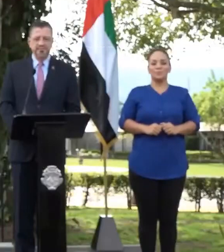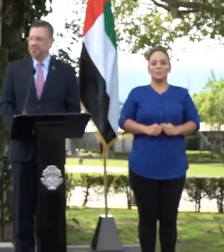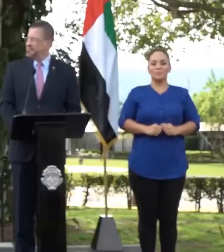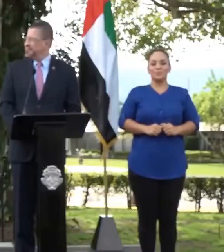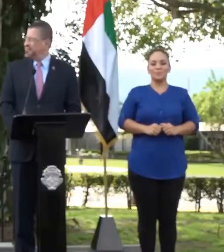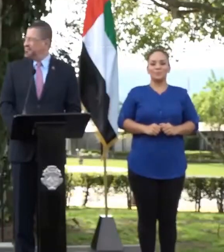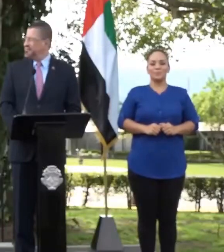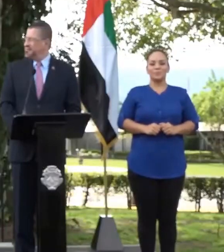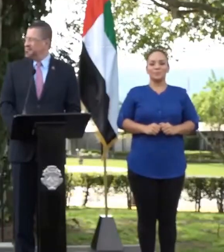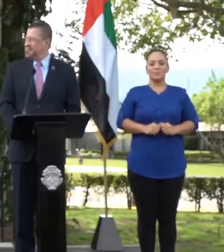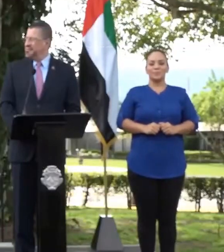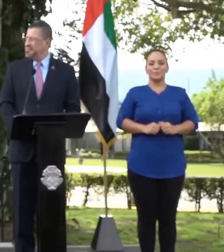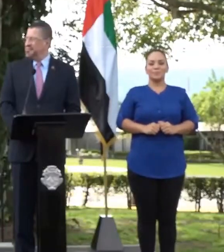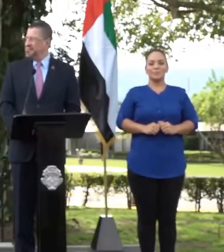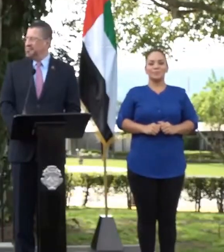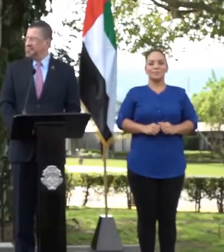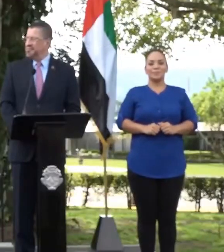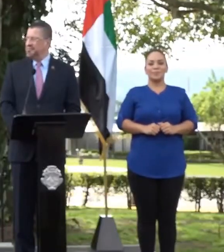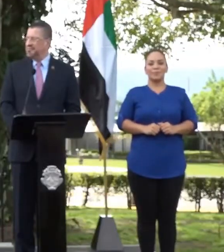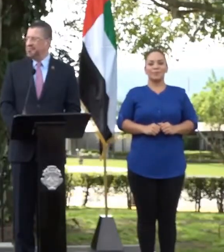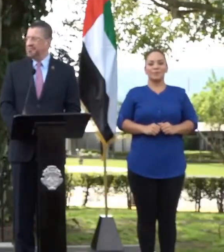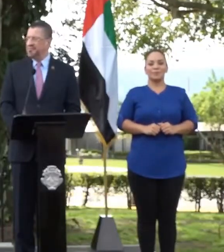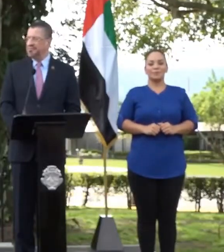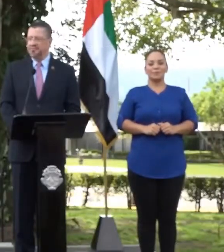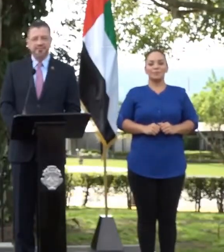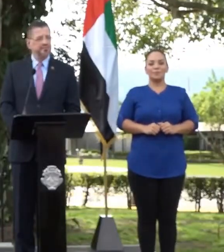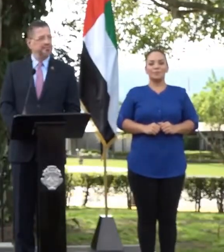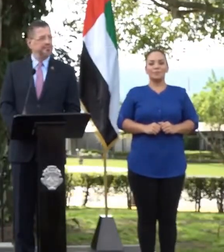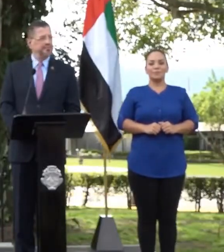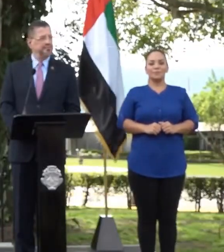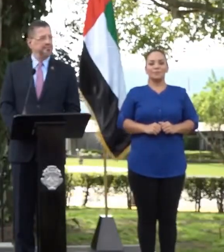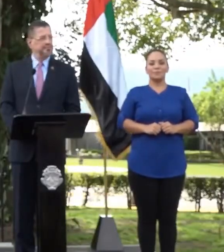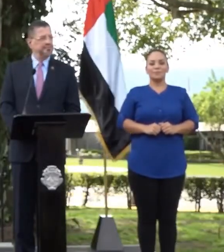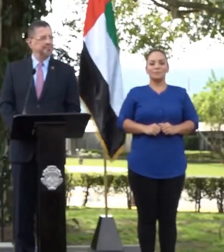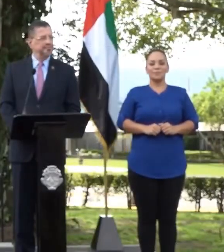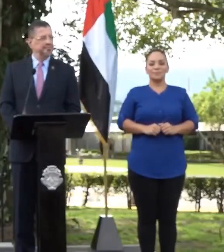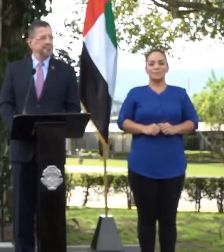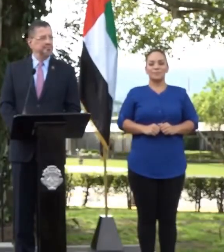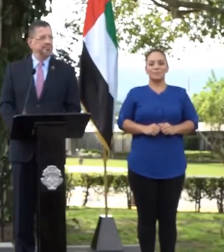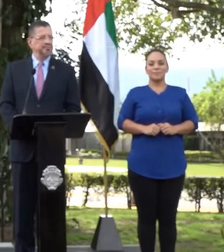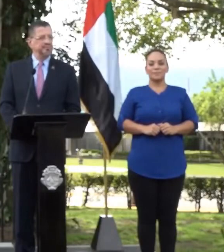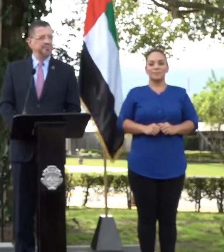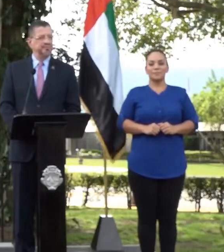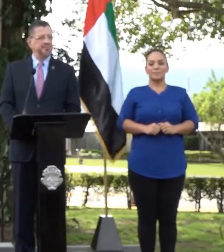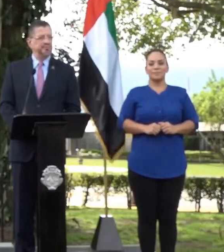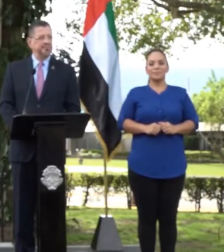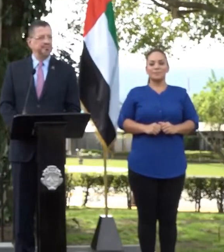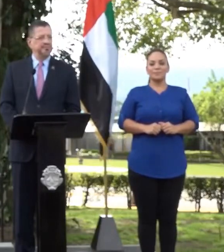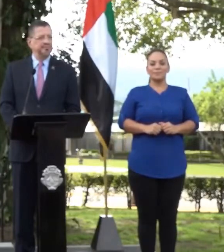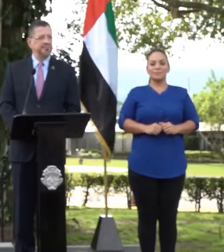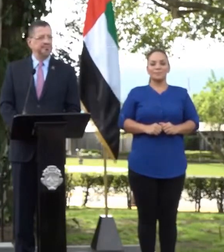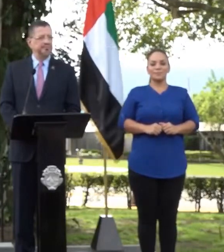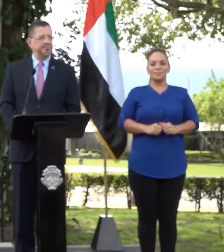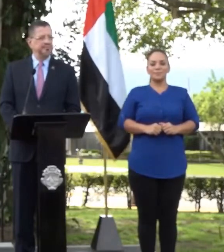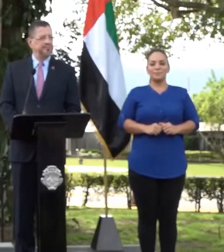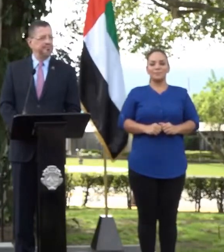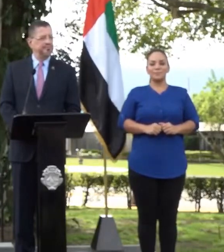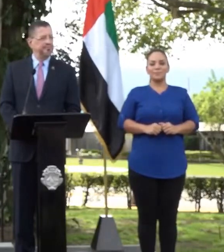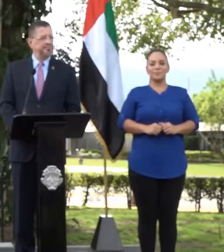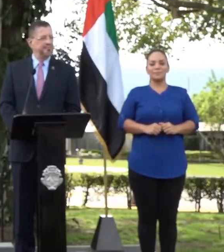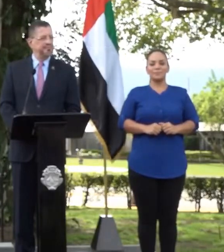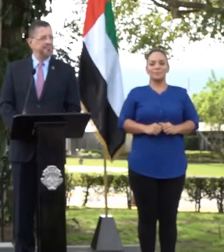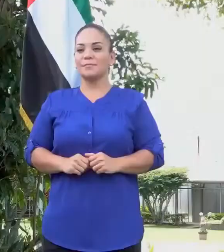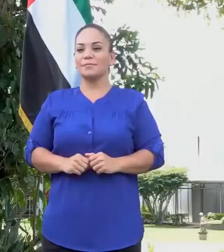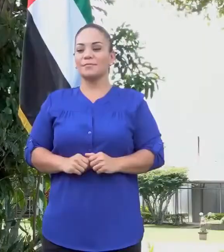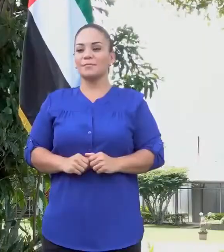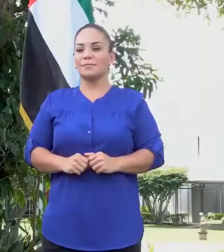think the tourism, the banking, and also the agriculture sectors are very important and ready that for us to invest